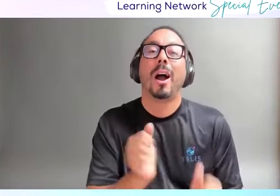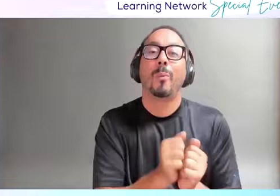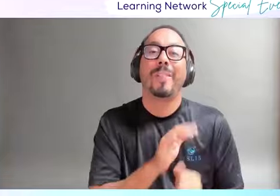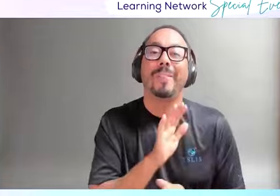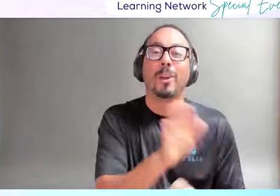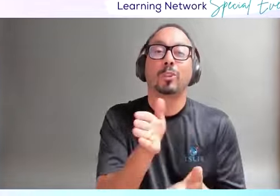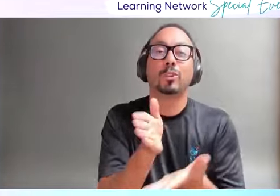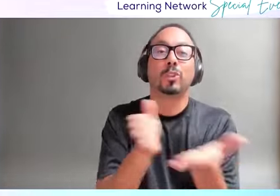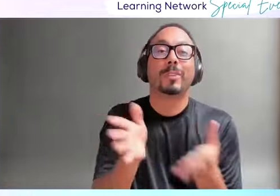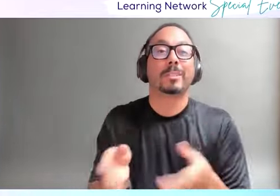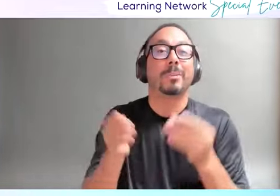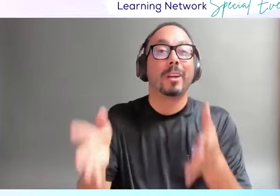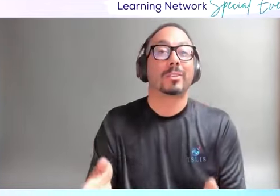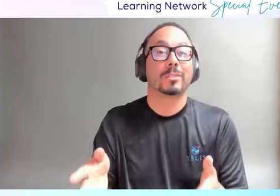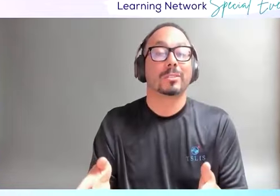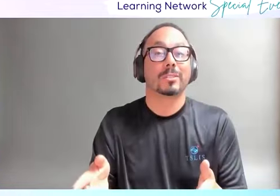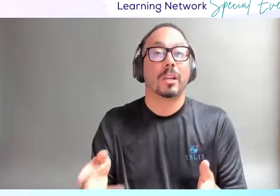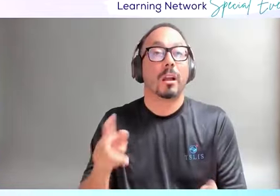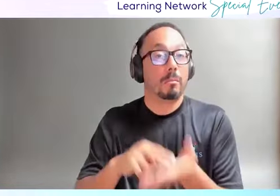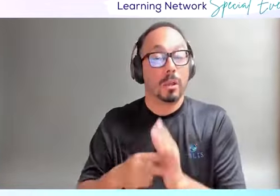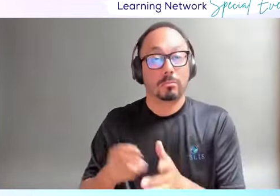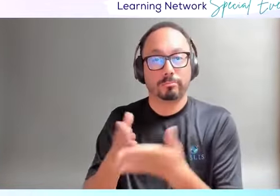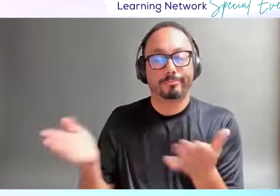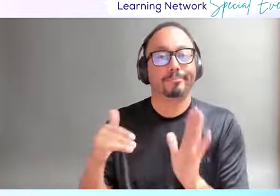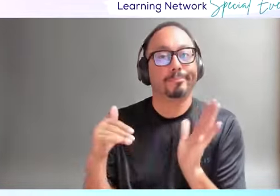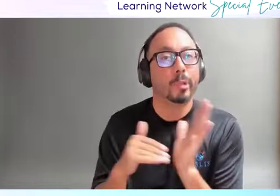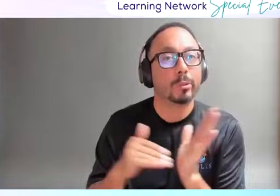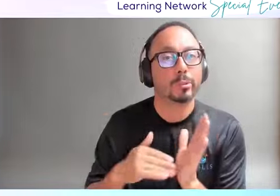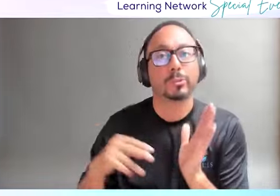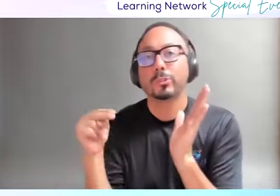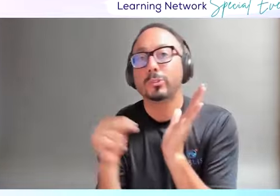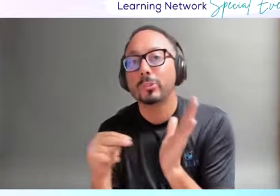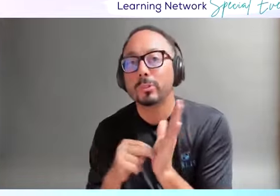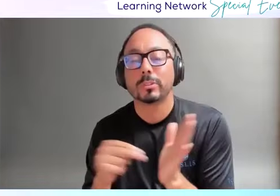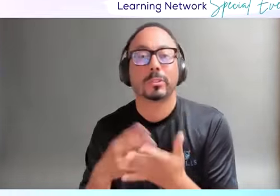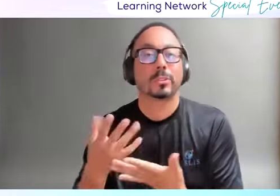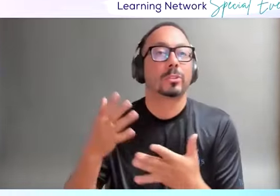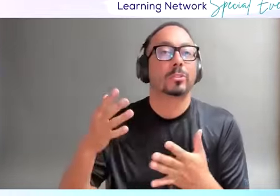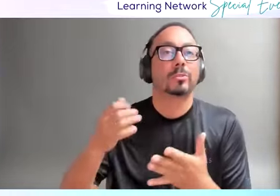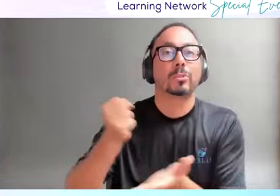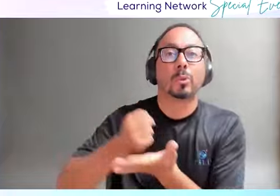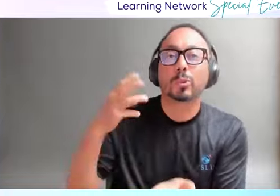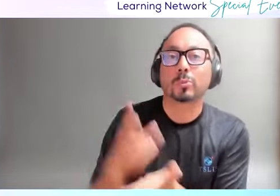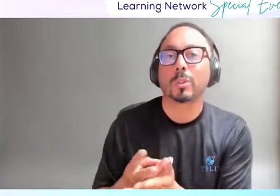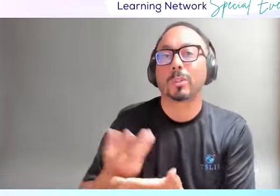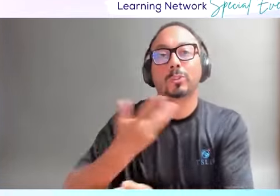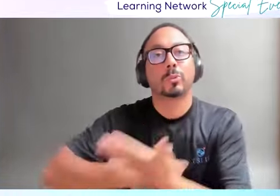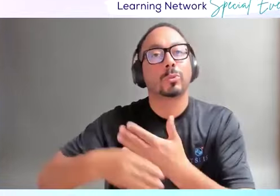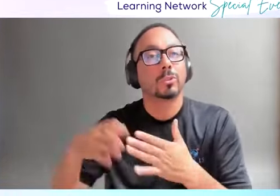They could be providers in healthcare services, social services, anti-violence services. They could be